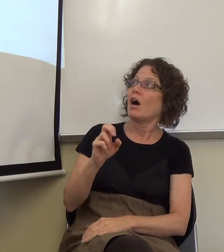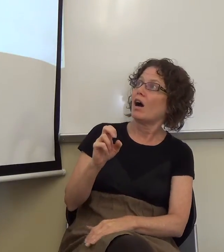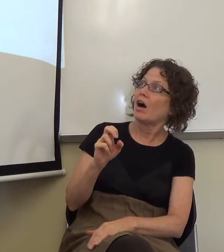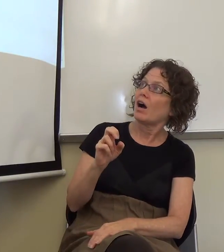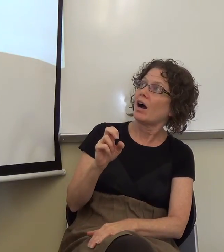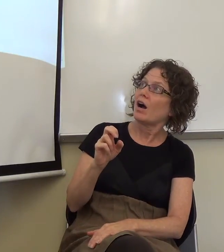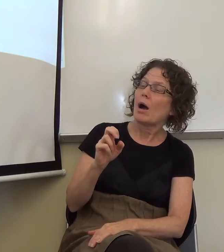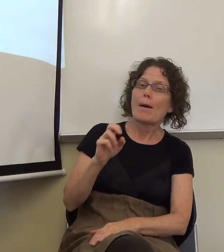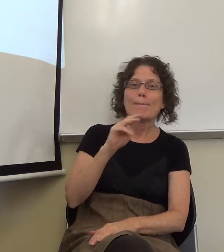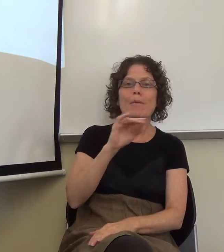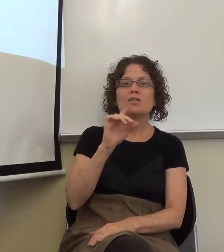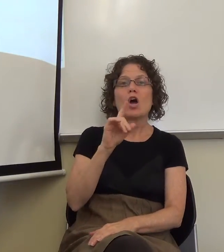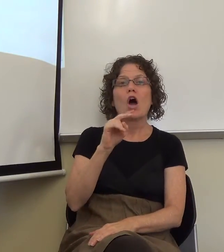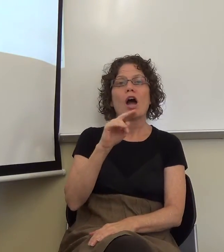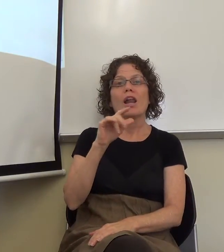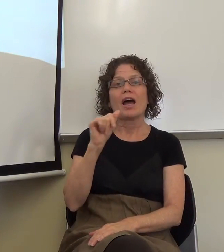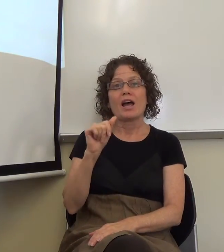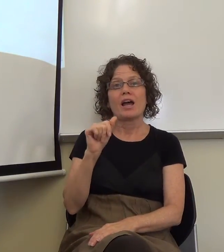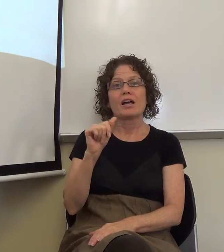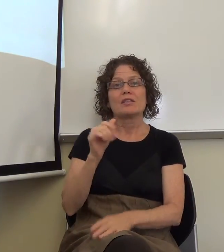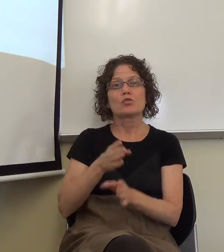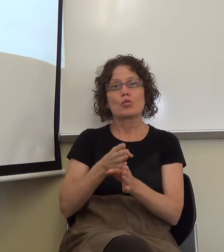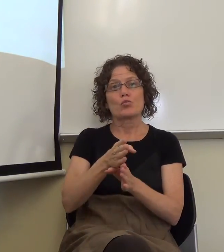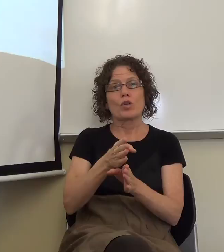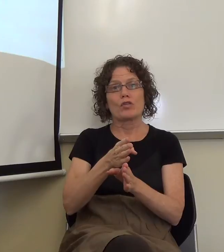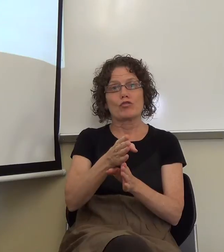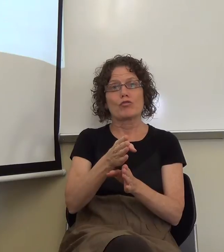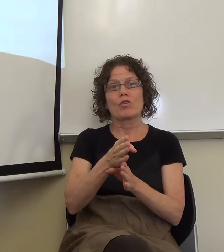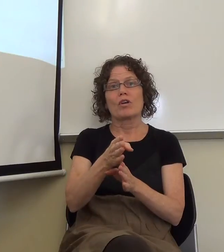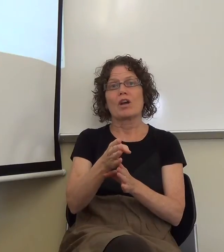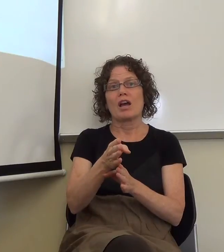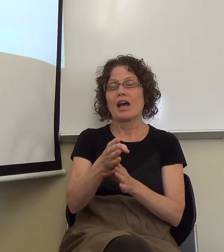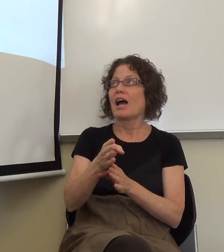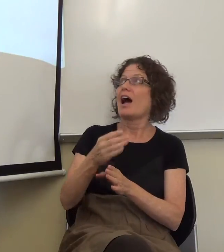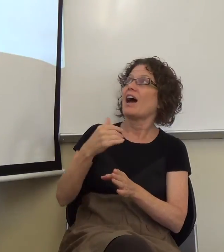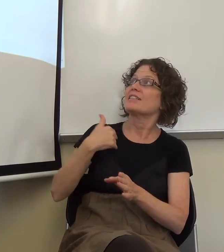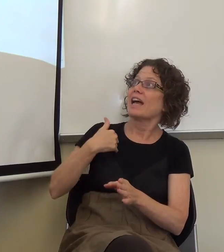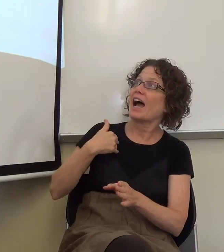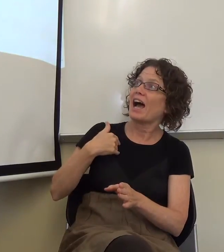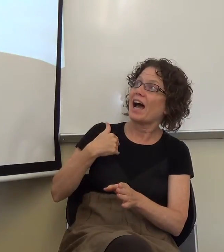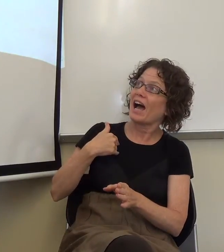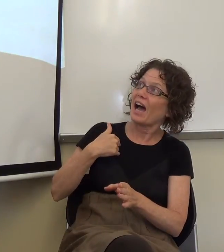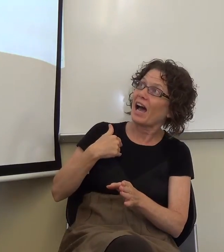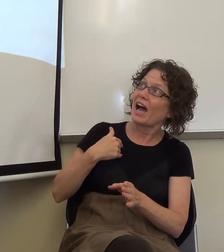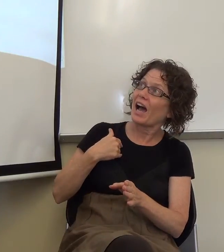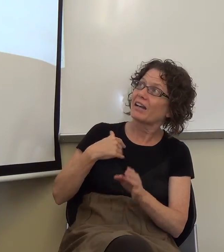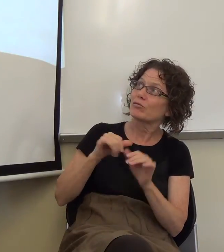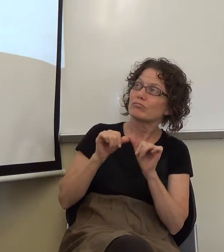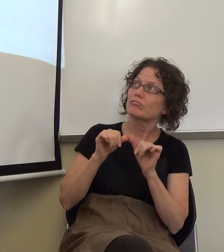Madonna's career has had this, right? So don't get